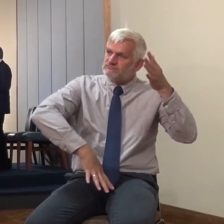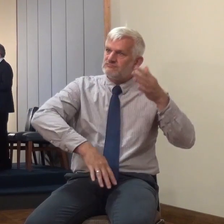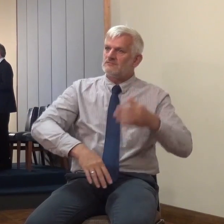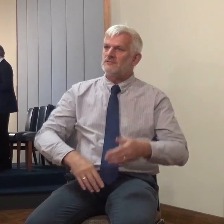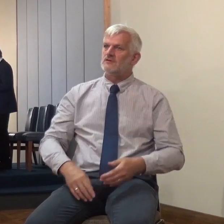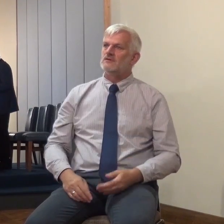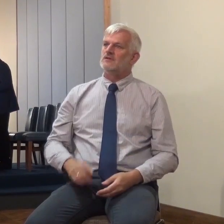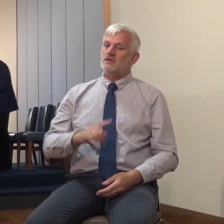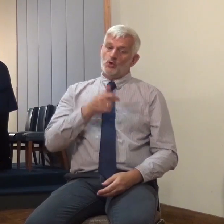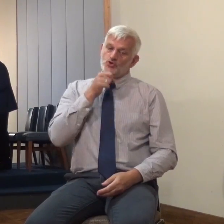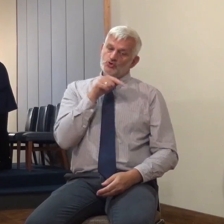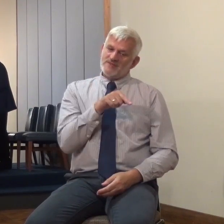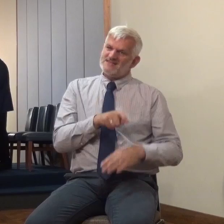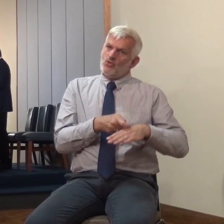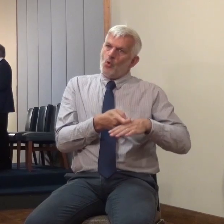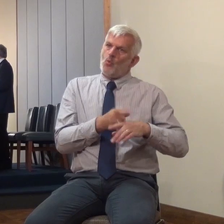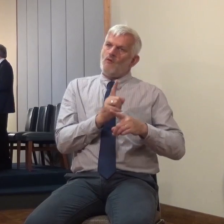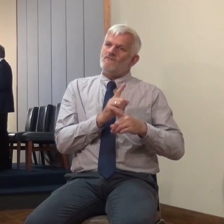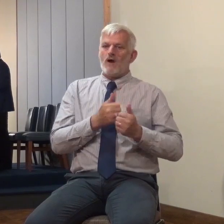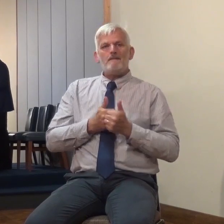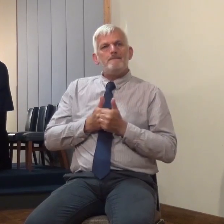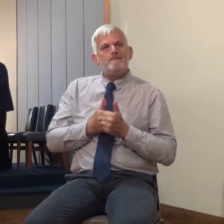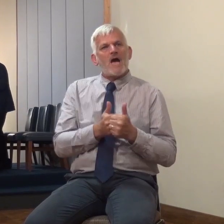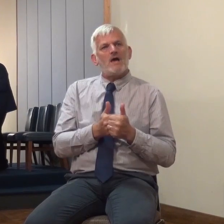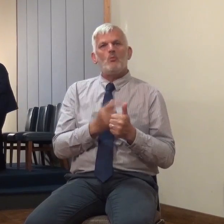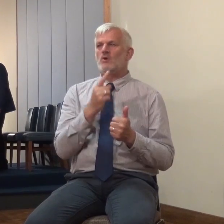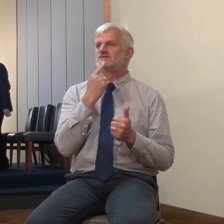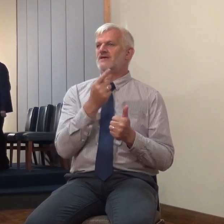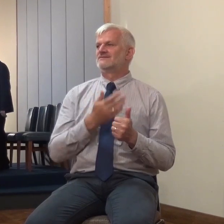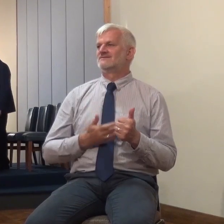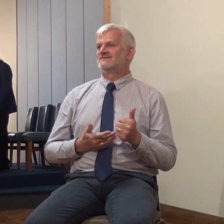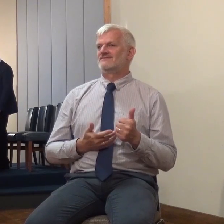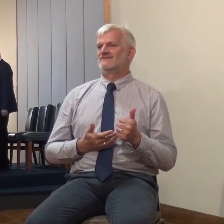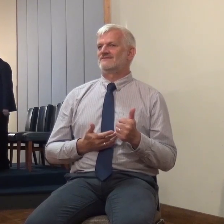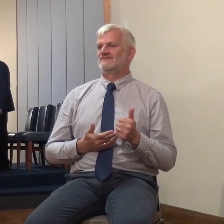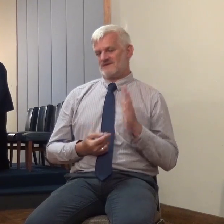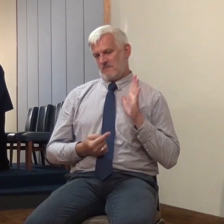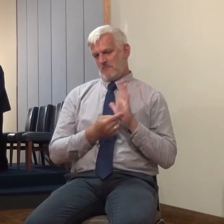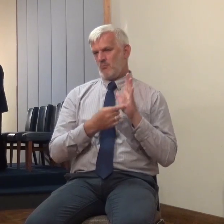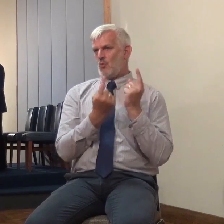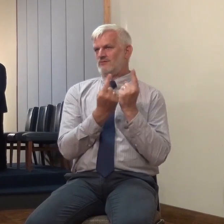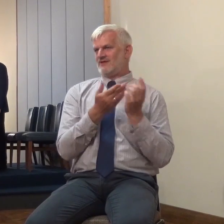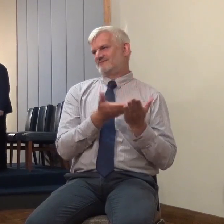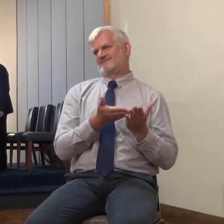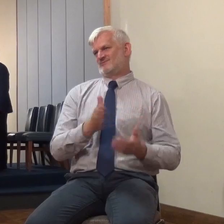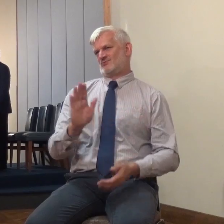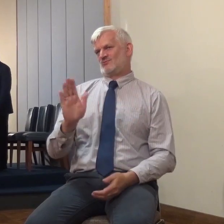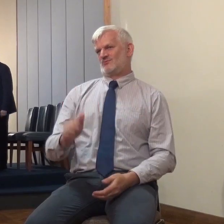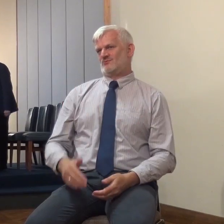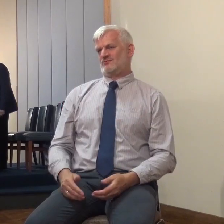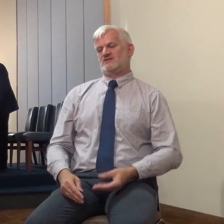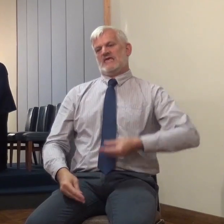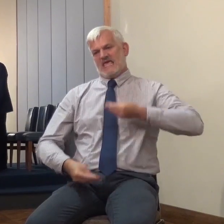particular reason. It is not central to his purpose to identify what this thing was that was